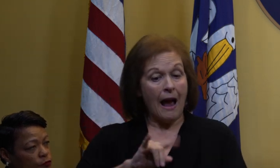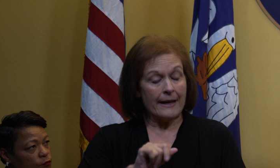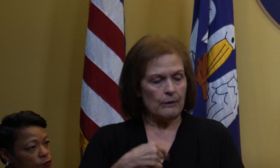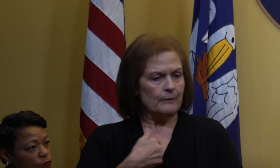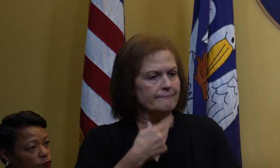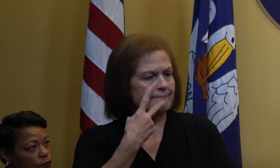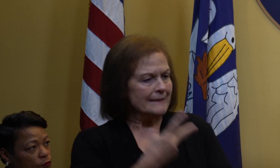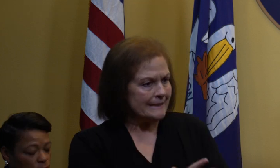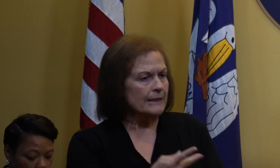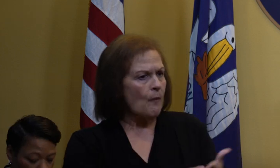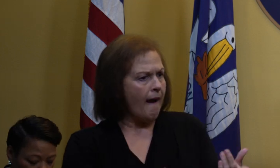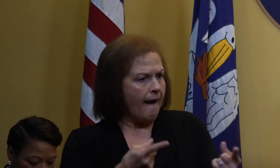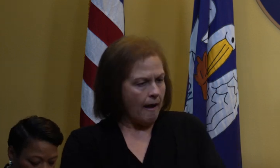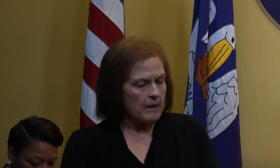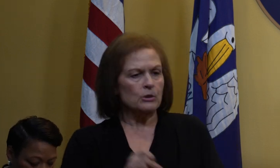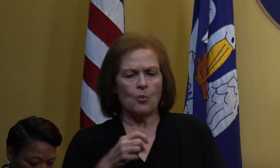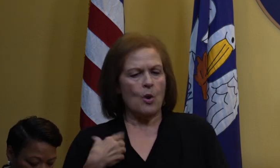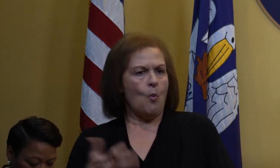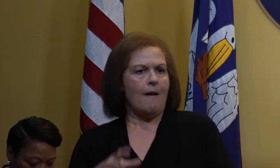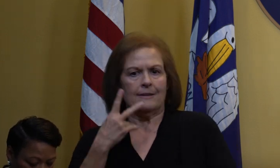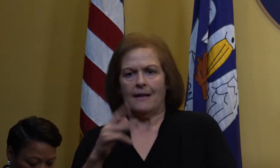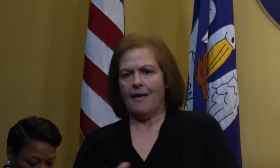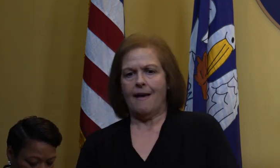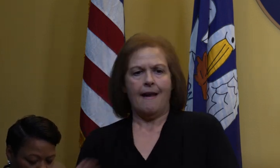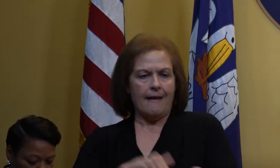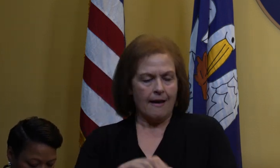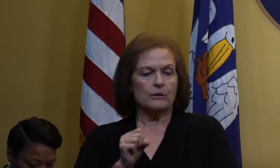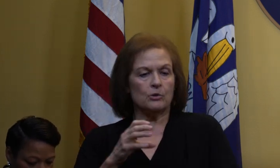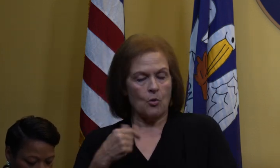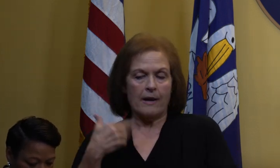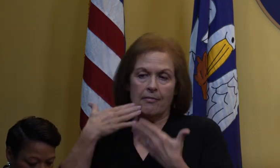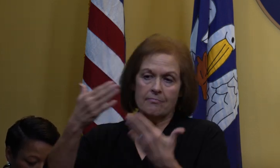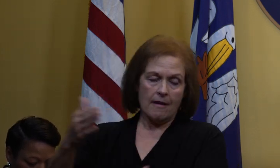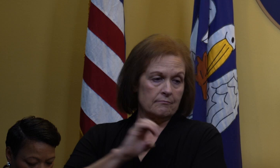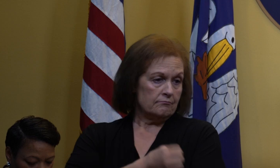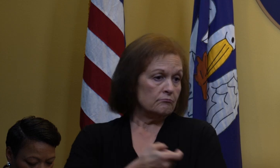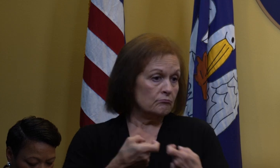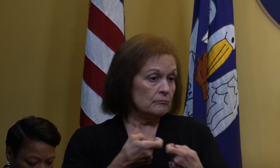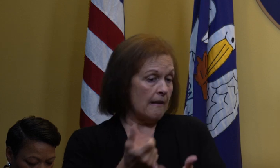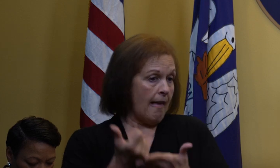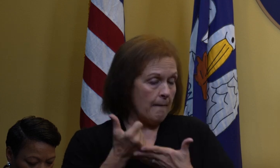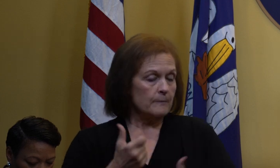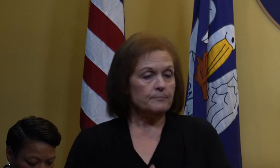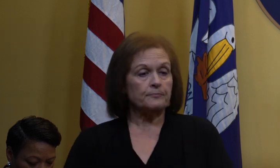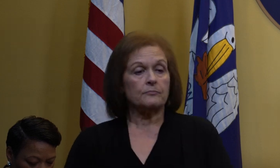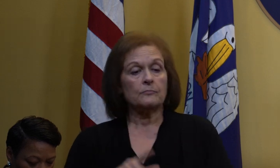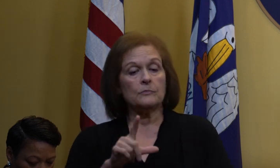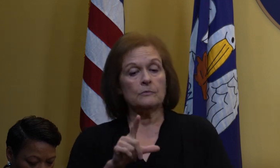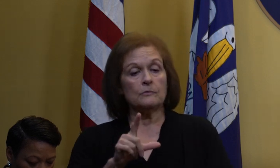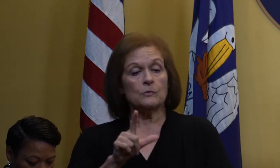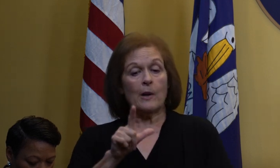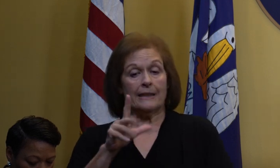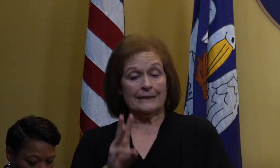want to prevent that from happening again. So very appreciative of Entergy New Orleans for working with us on that. We've completed the 26th